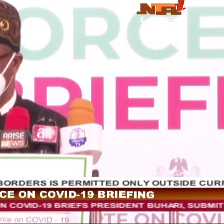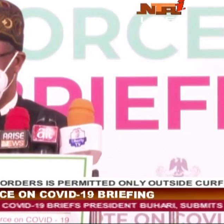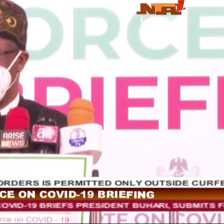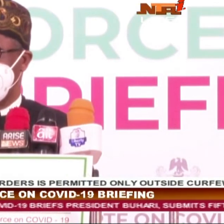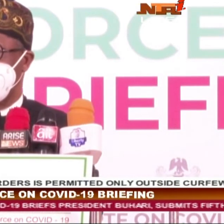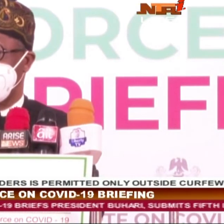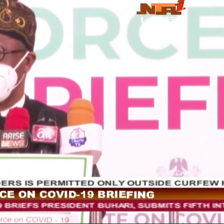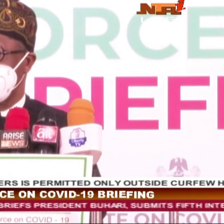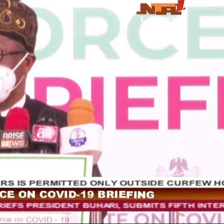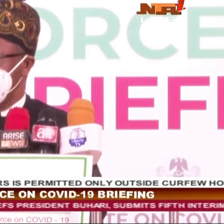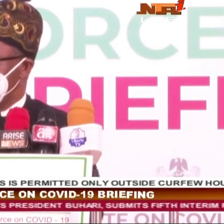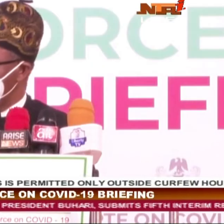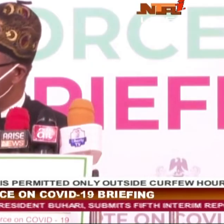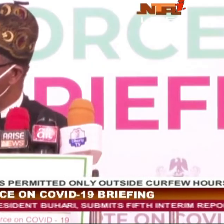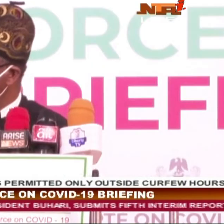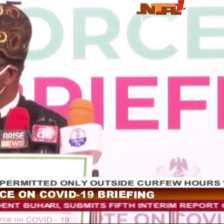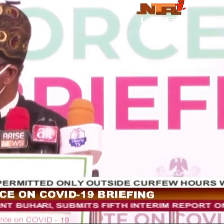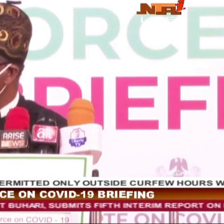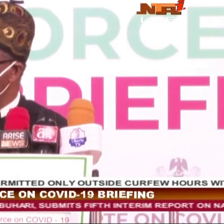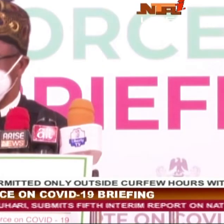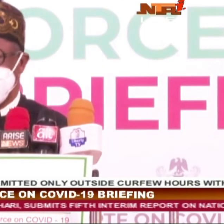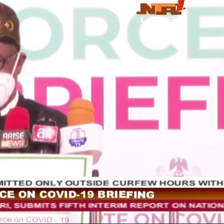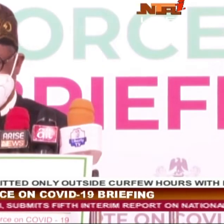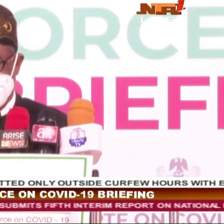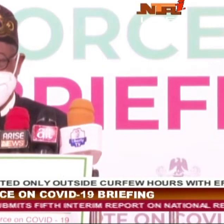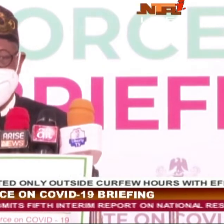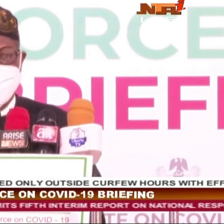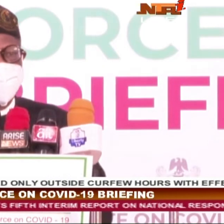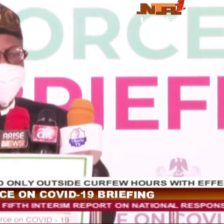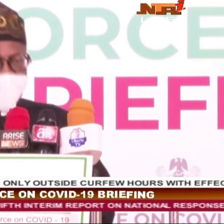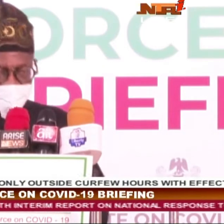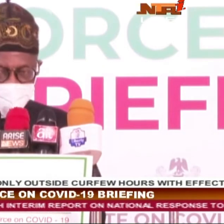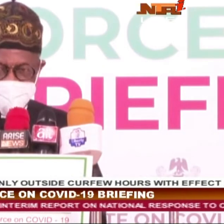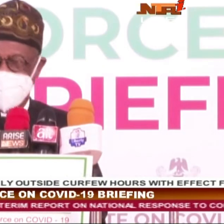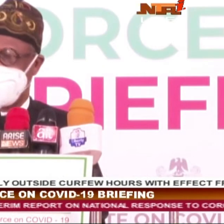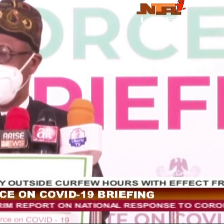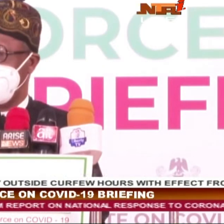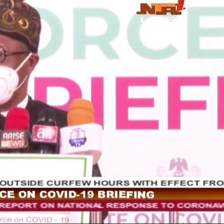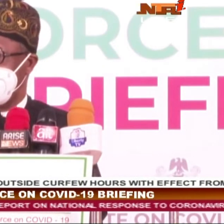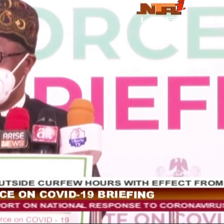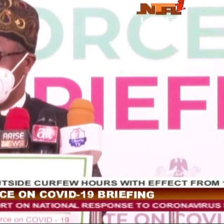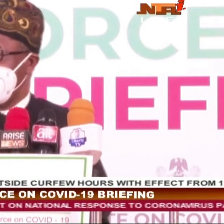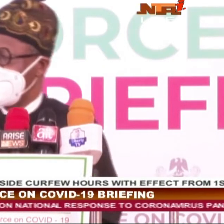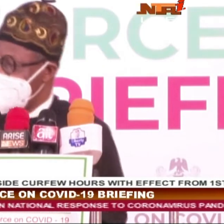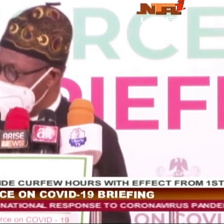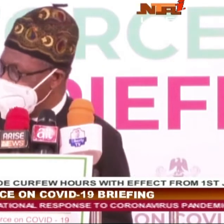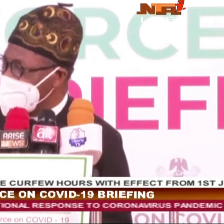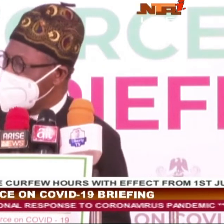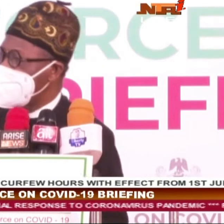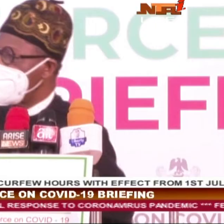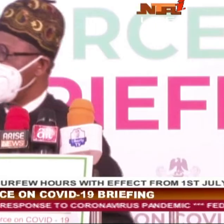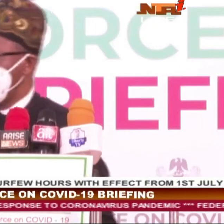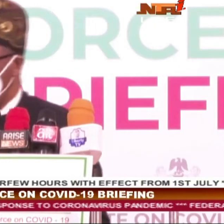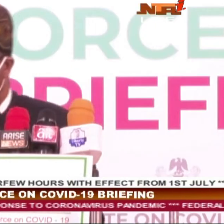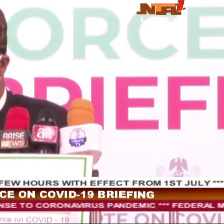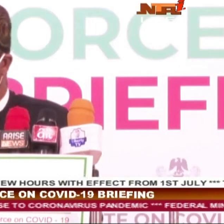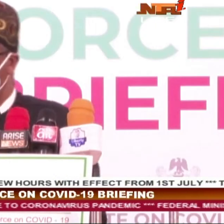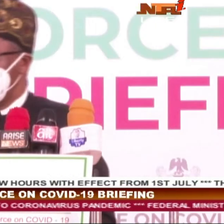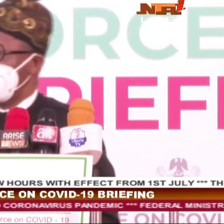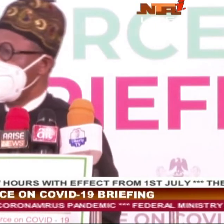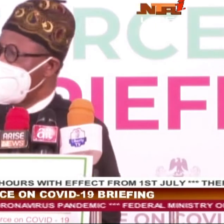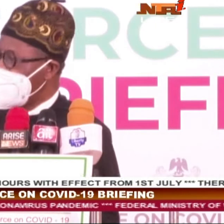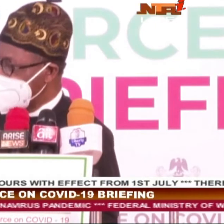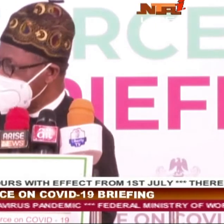new guidelines. We don't want this message to be diluted. Nigerians want to